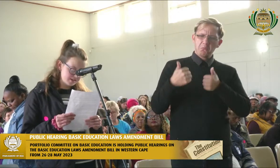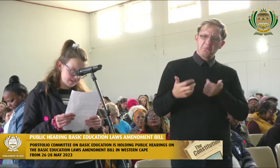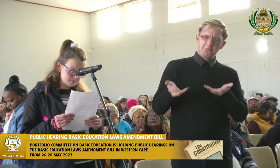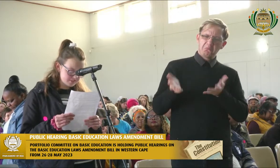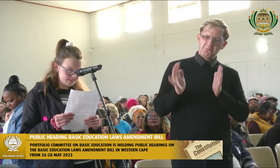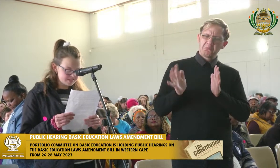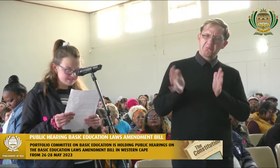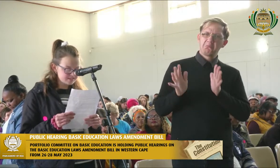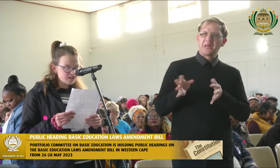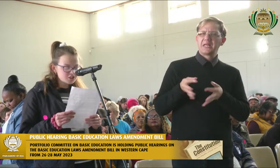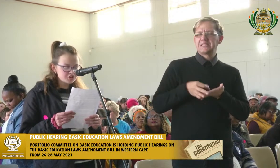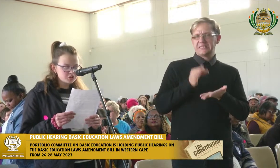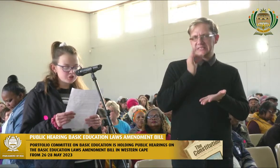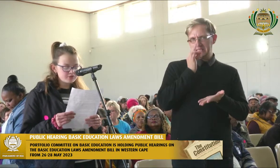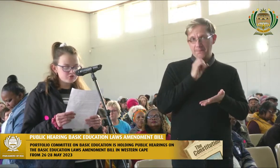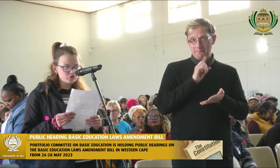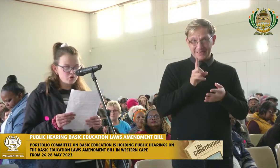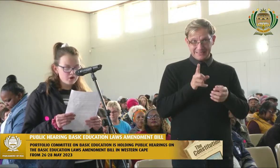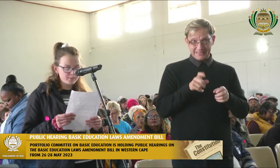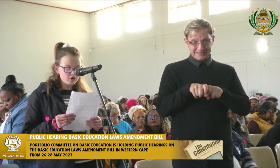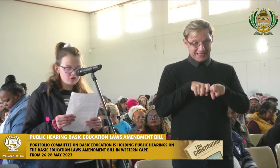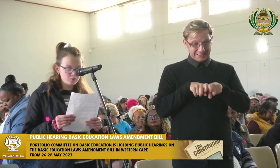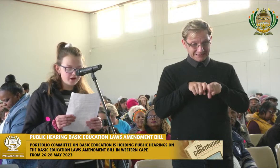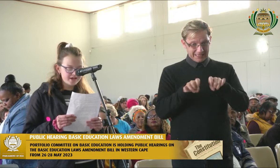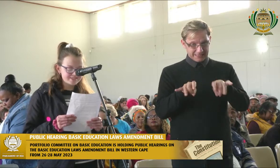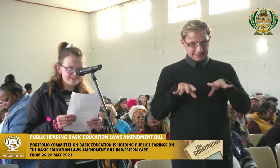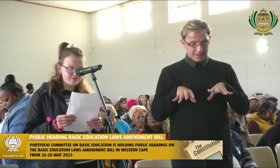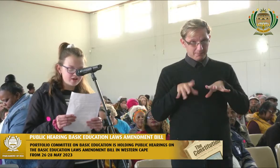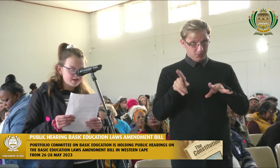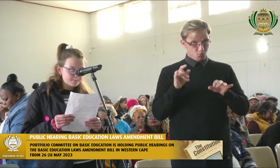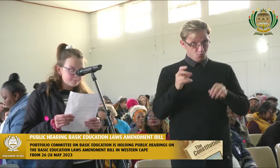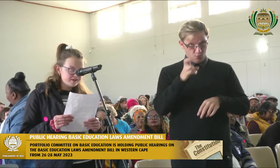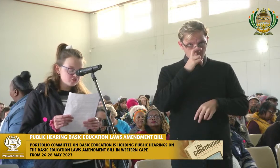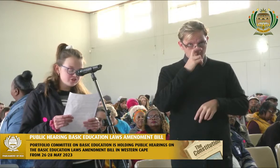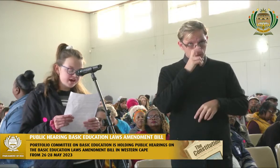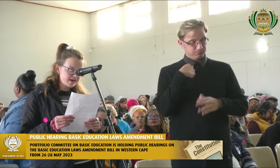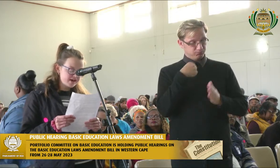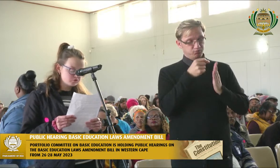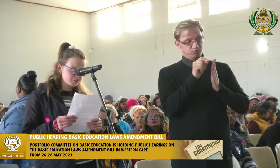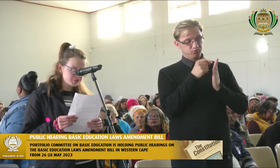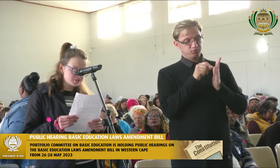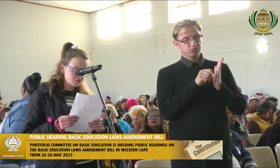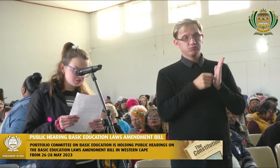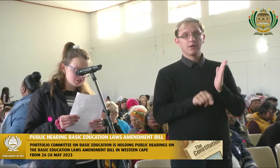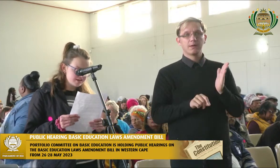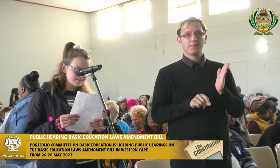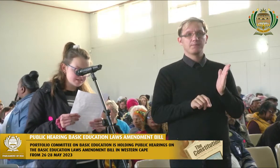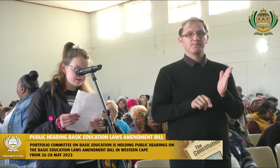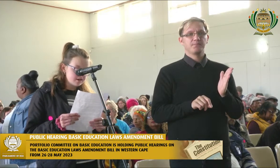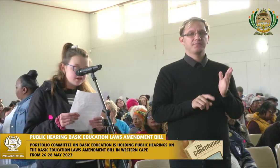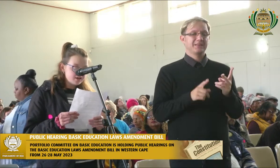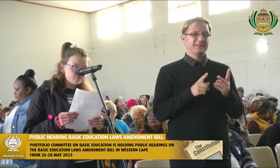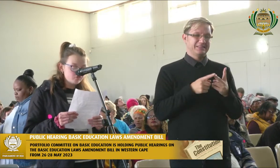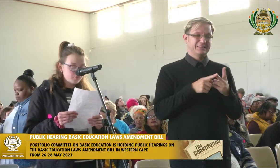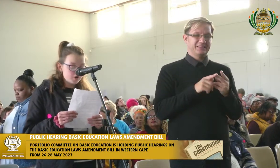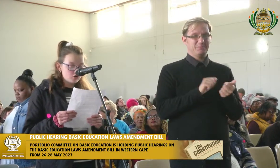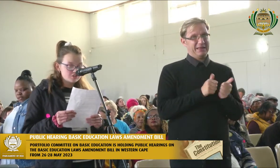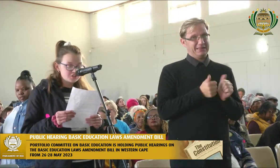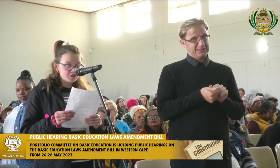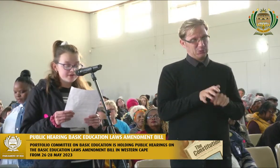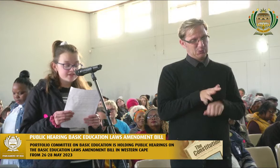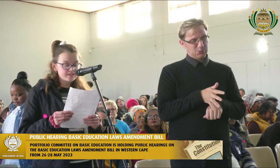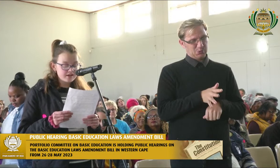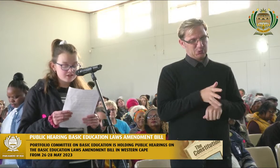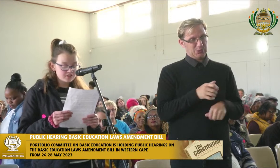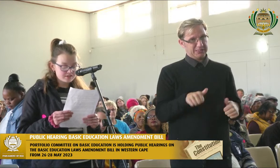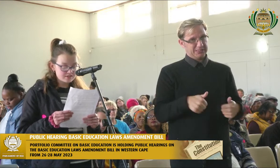to exams and tests, she's strict with scoring me on the work I deliver. Maths, on the other hand, was challenging, even for my